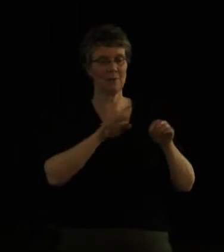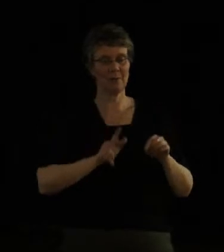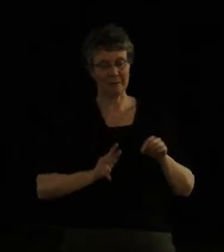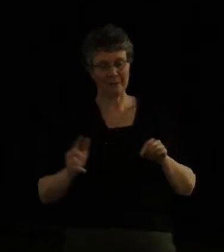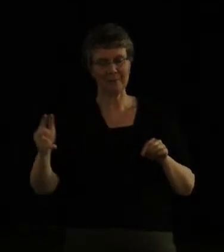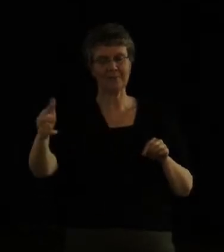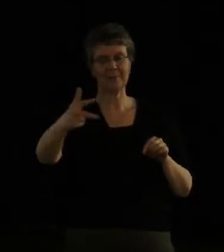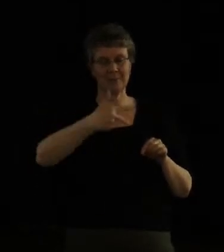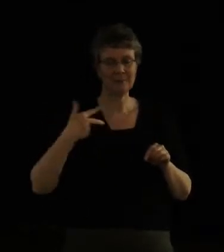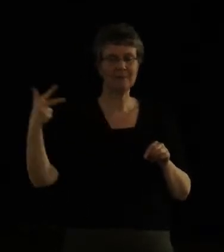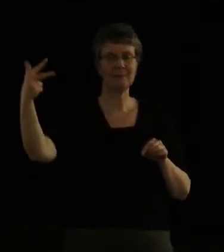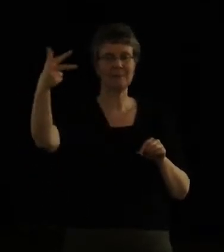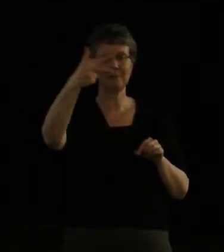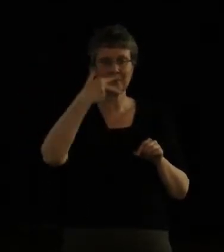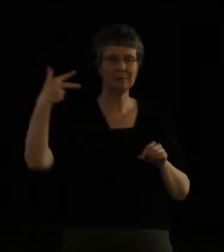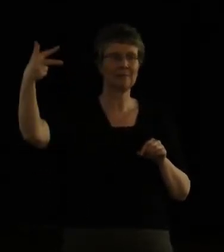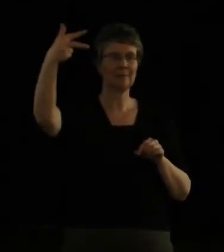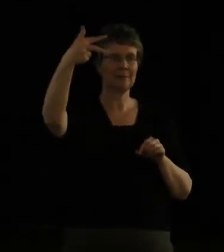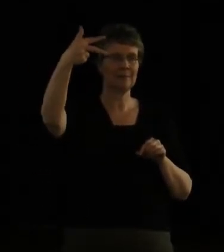3 floors, so it just makes movement a lot easier.